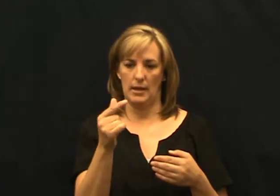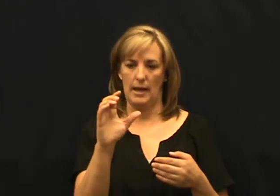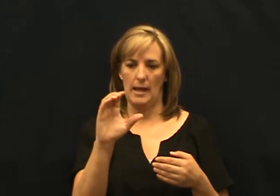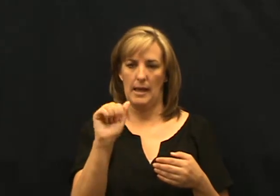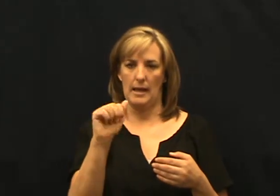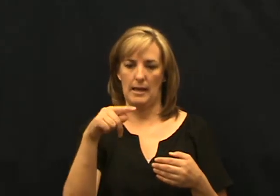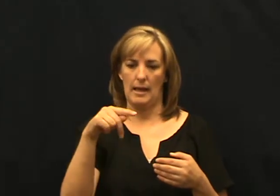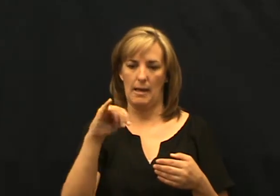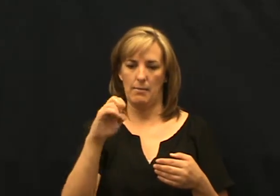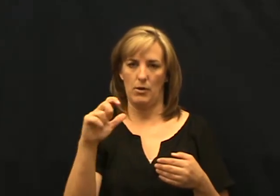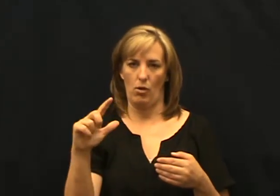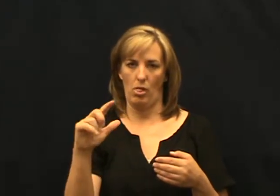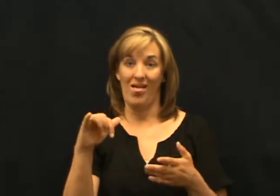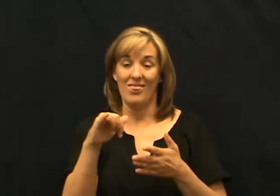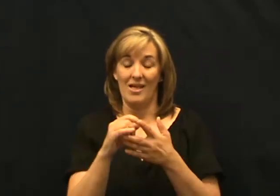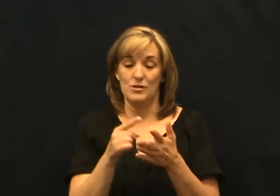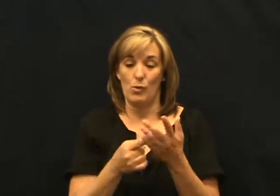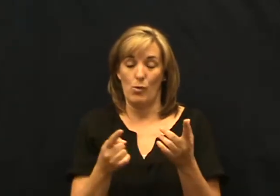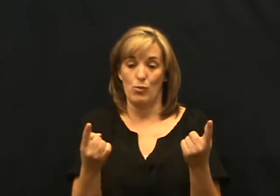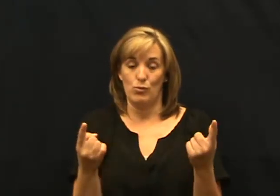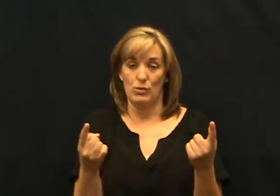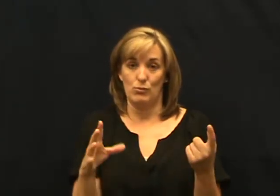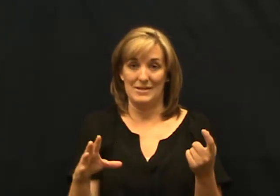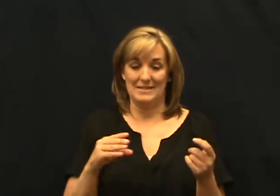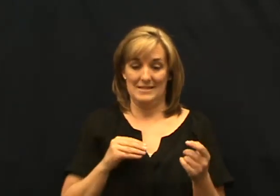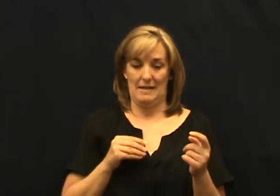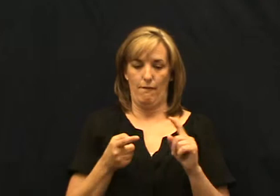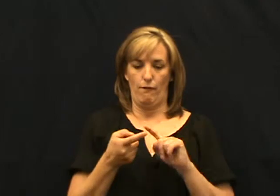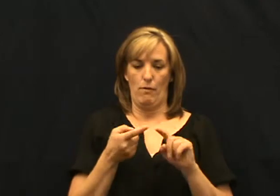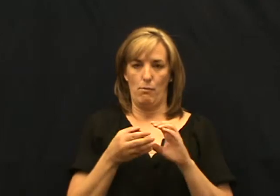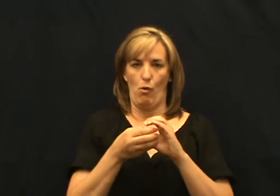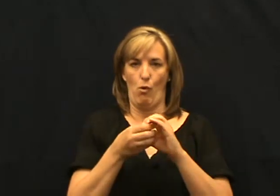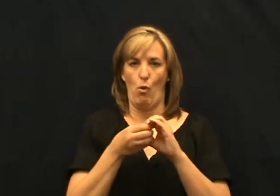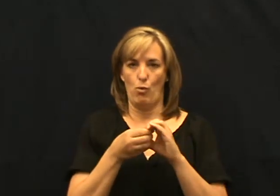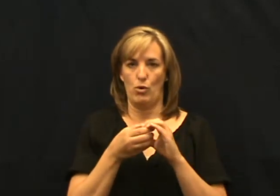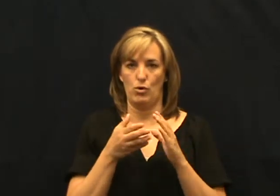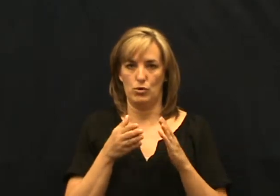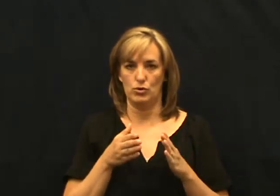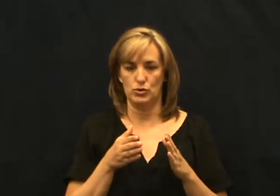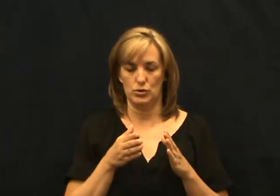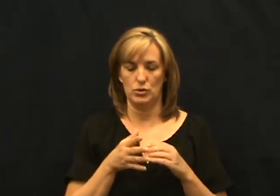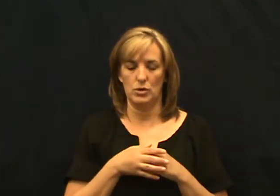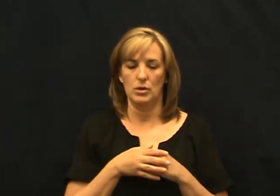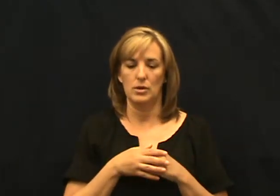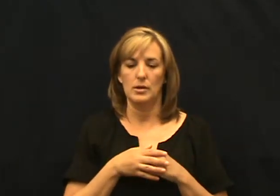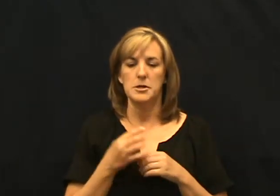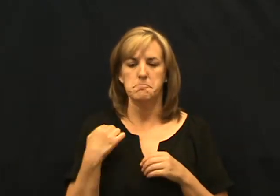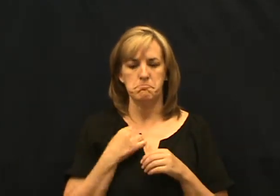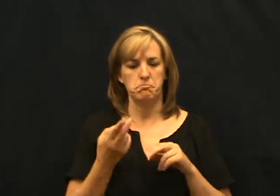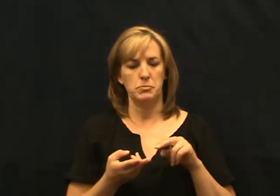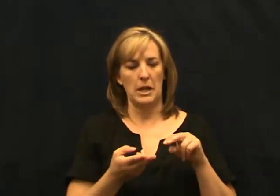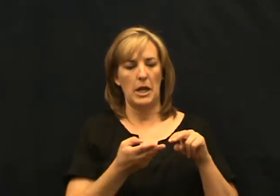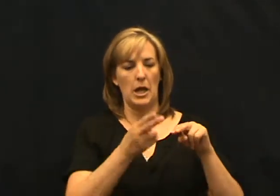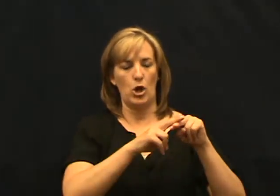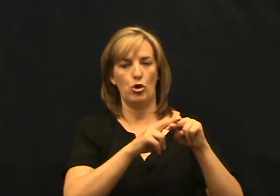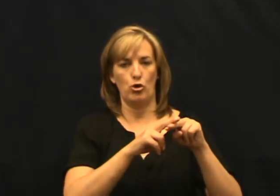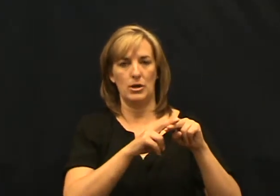owners or shareholders. And so we increase contributed capital with the credit, we decrease it with the